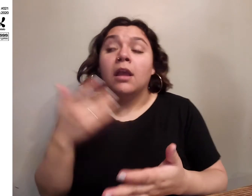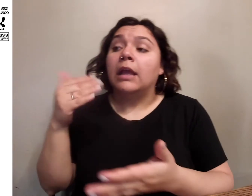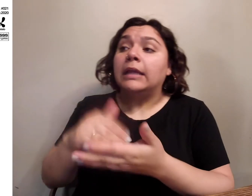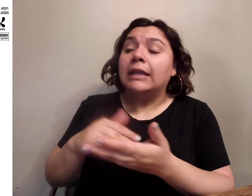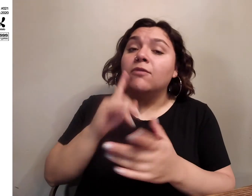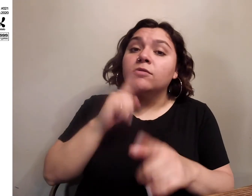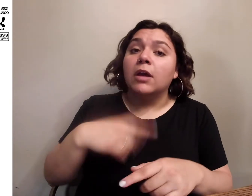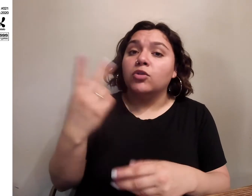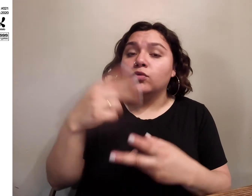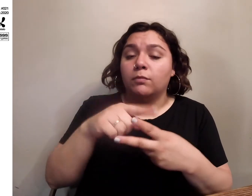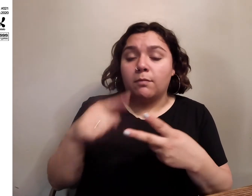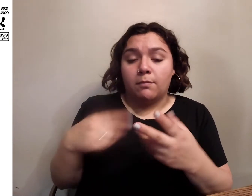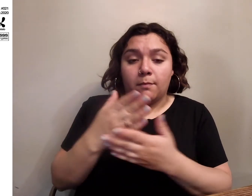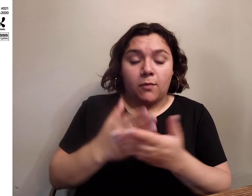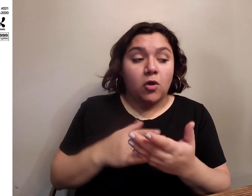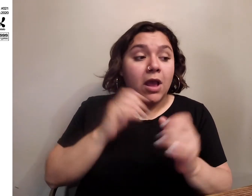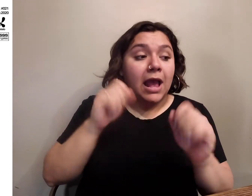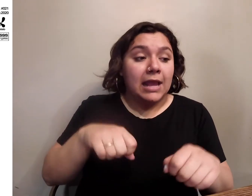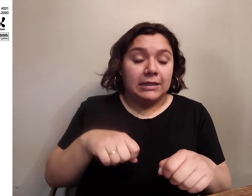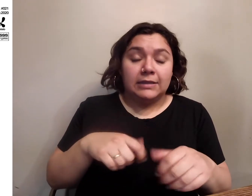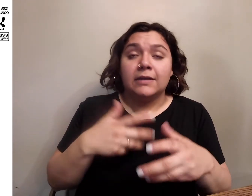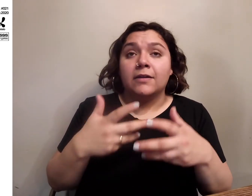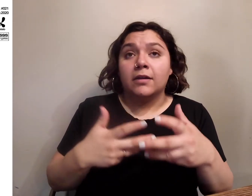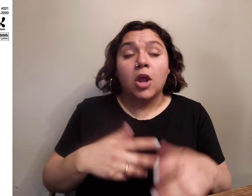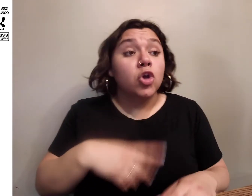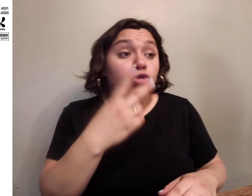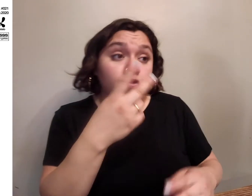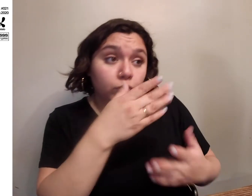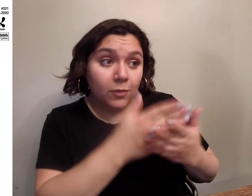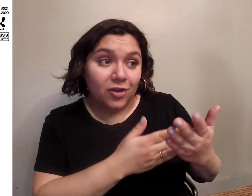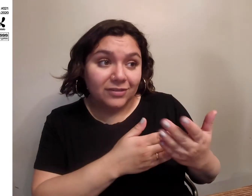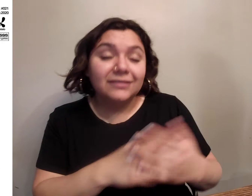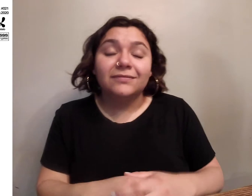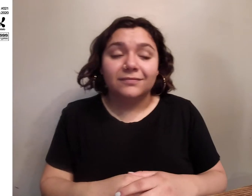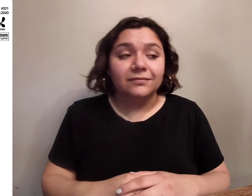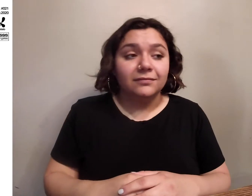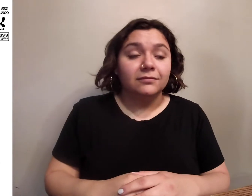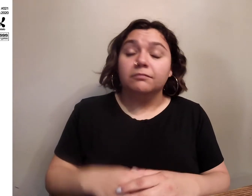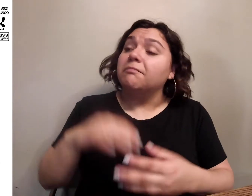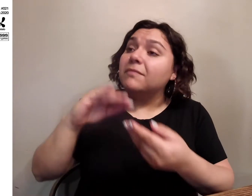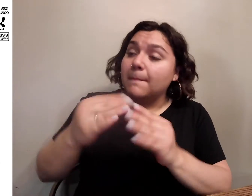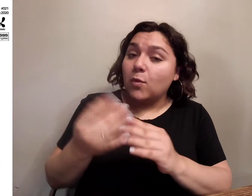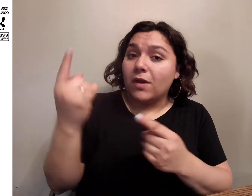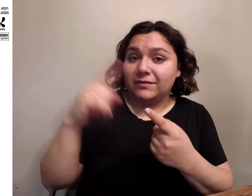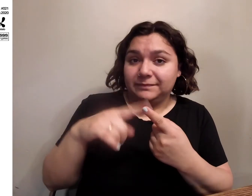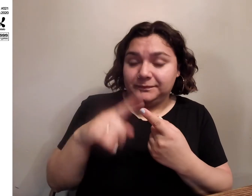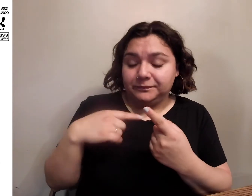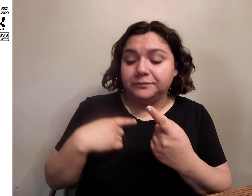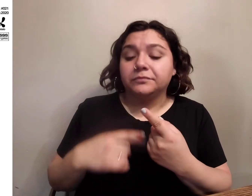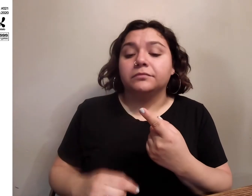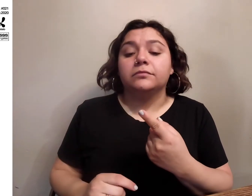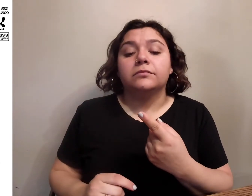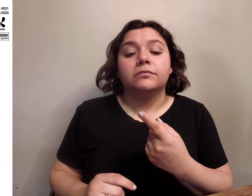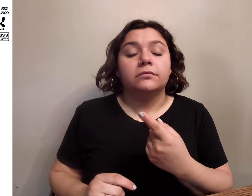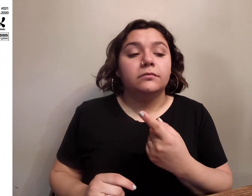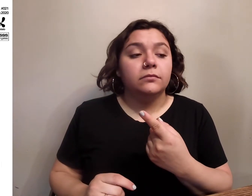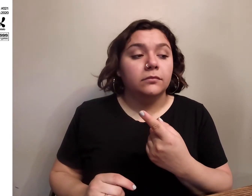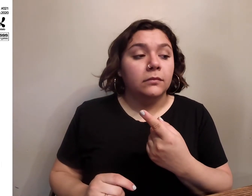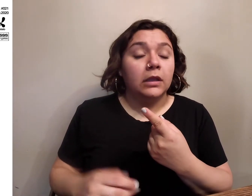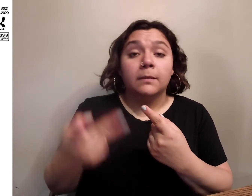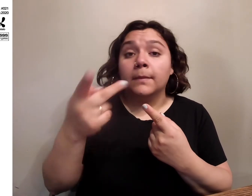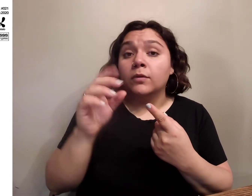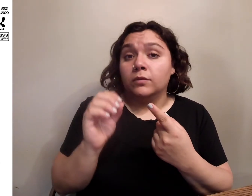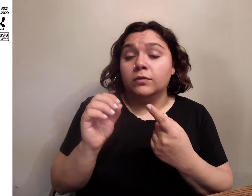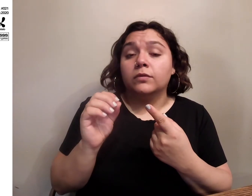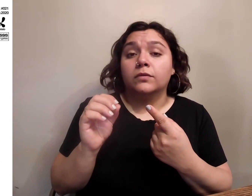parts. One, I can walk to my your two parts. Two parts. Number one, the post